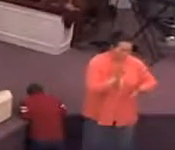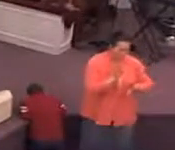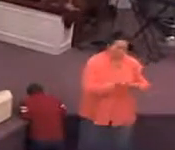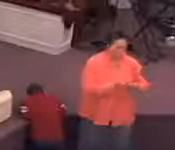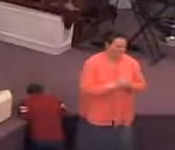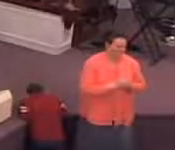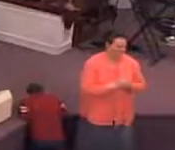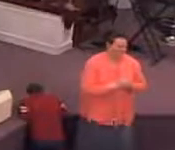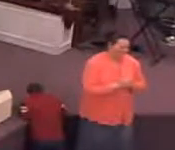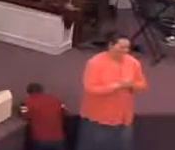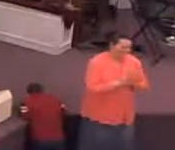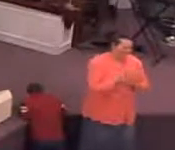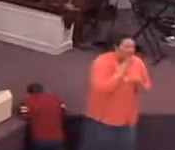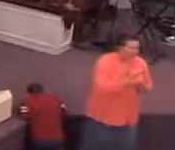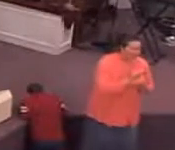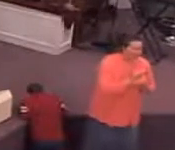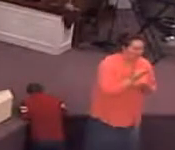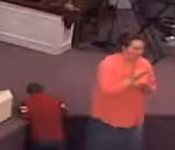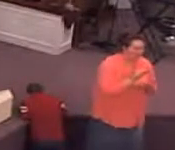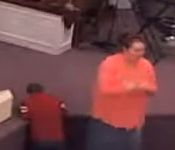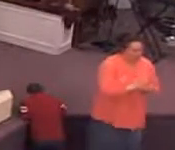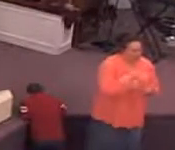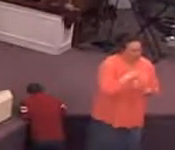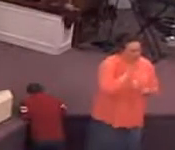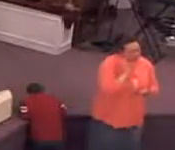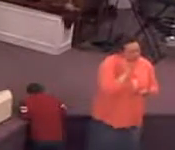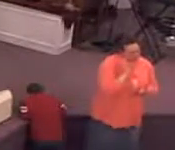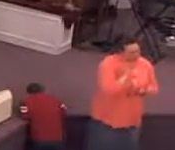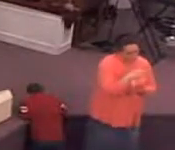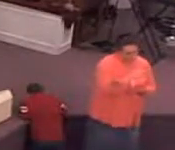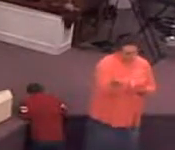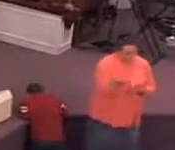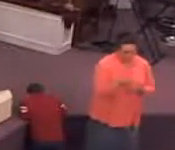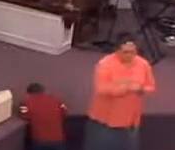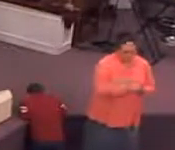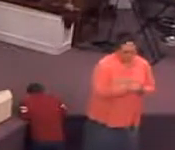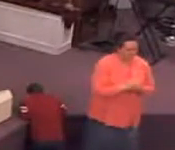Thank you for allowing me to preach to you tonight. You're not hard to